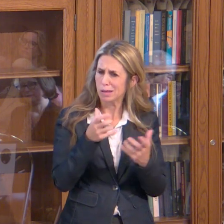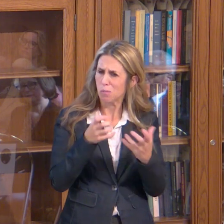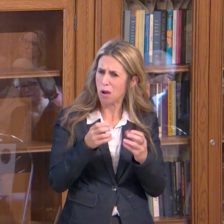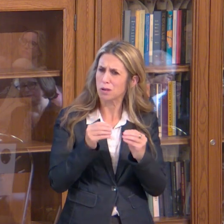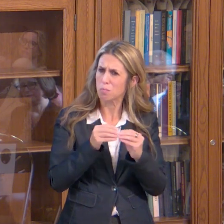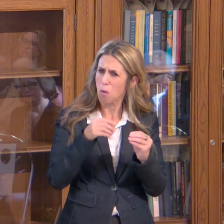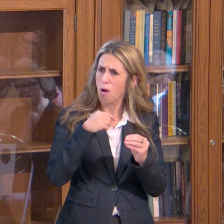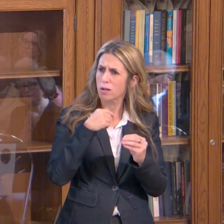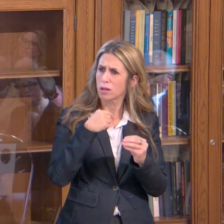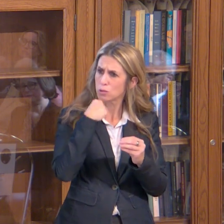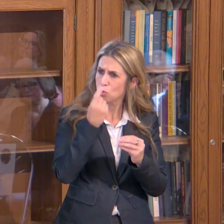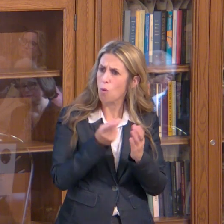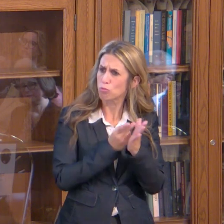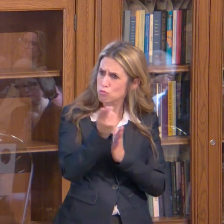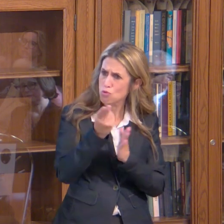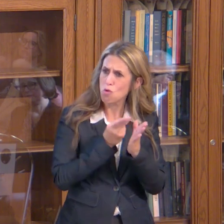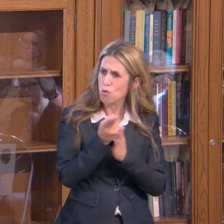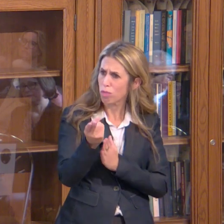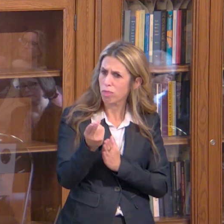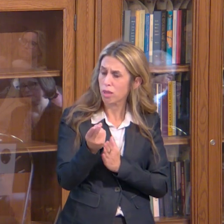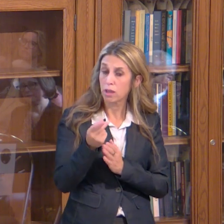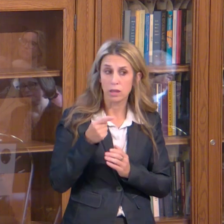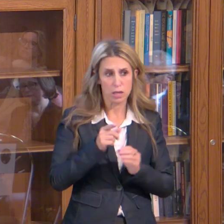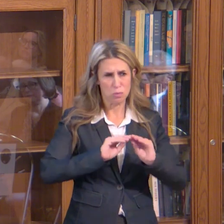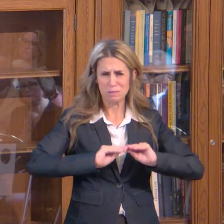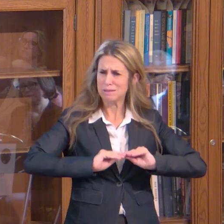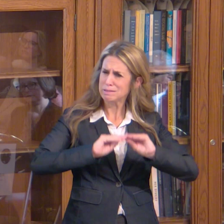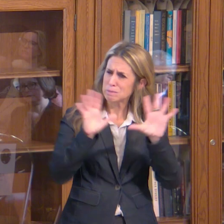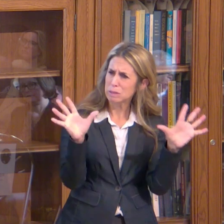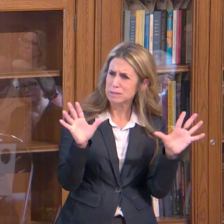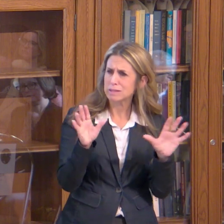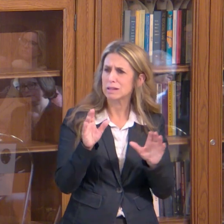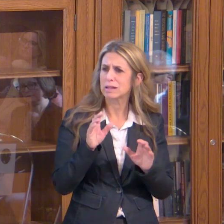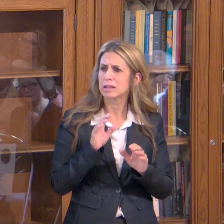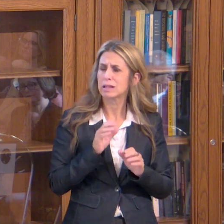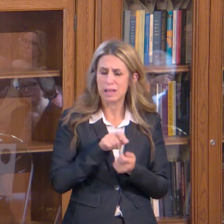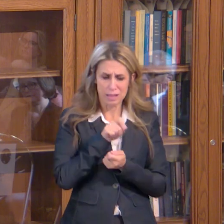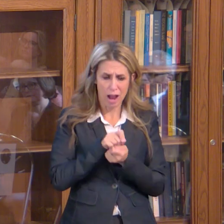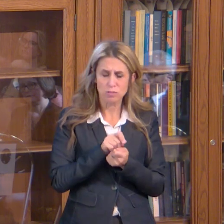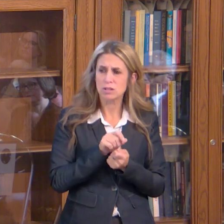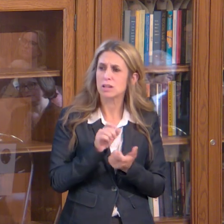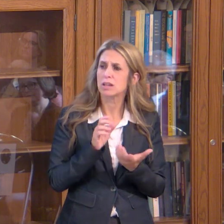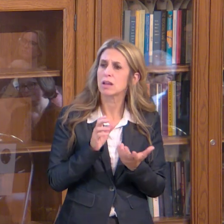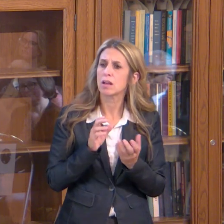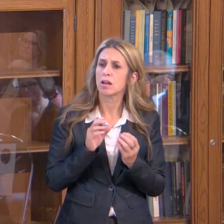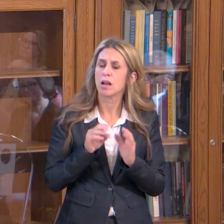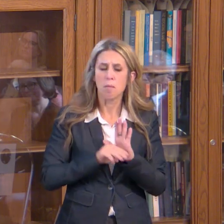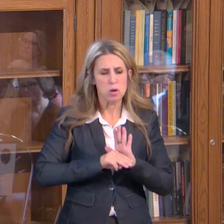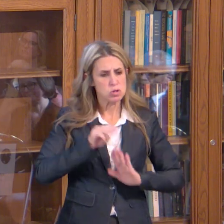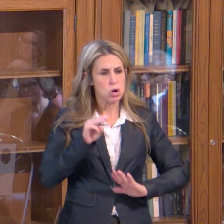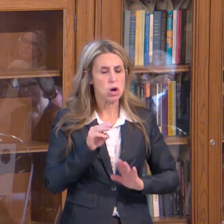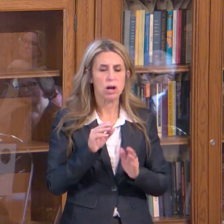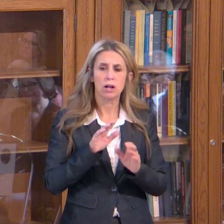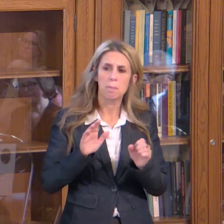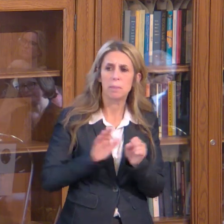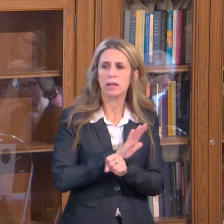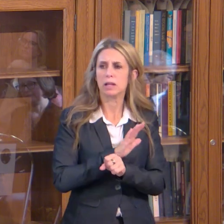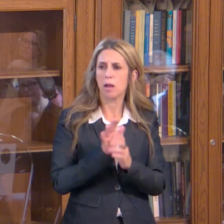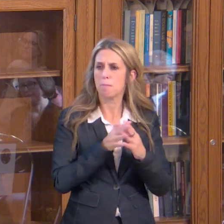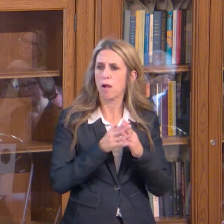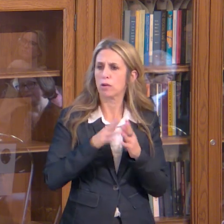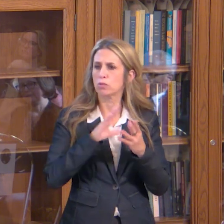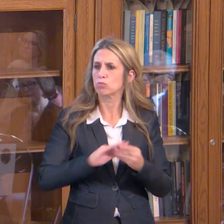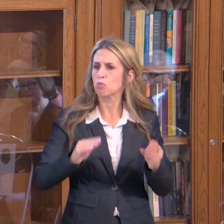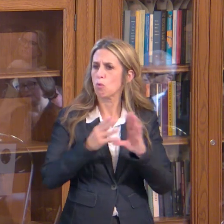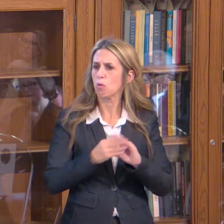truthfully told which son was explicit in his advocacy of a truer more complete American story one